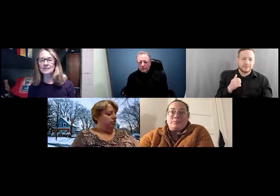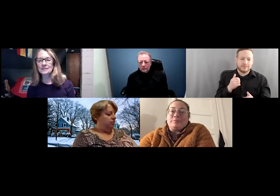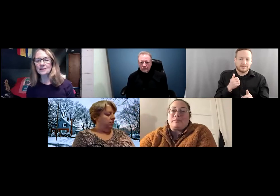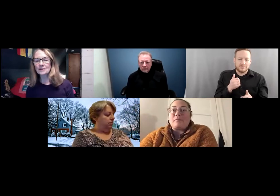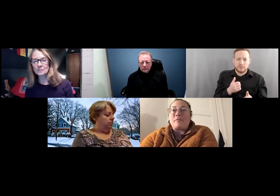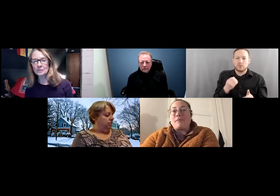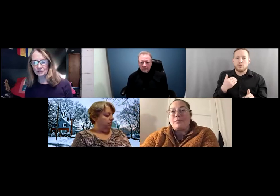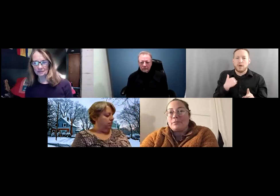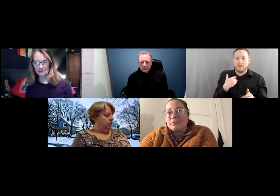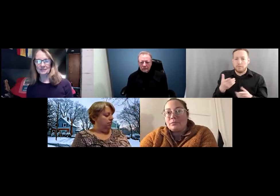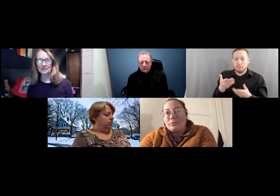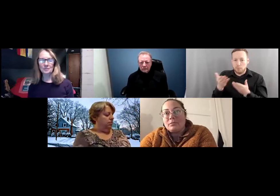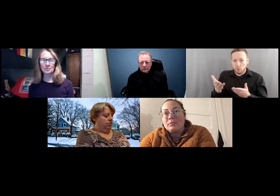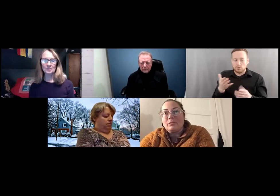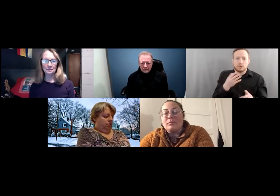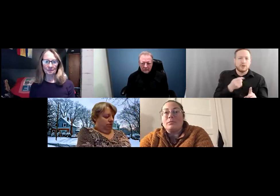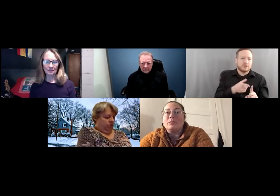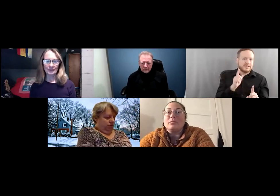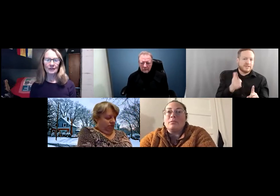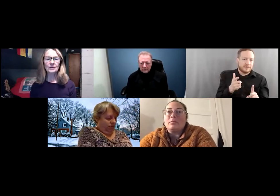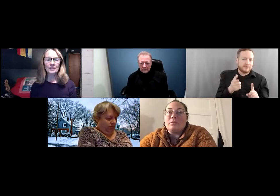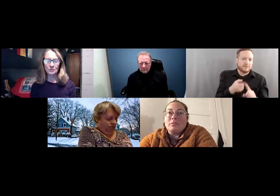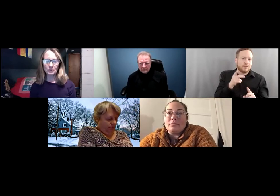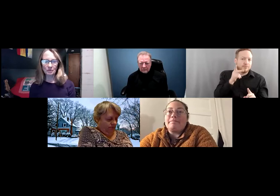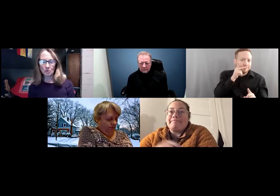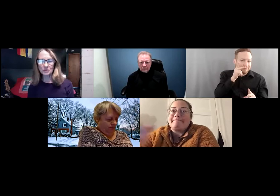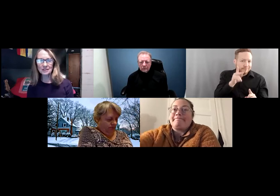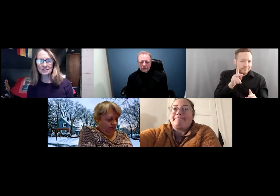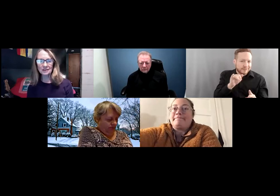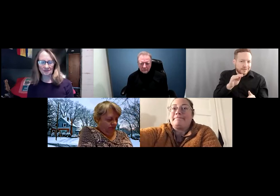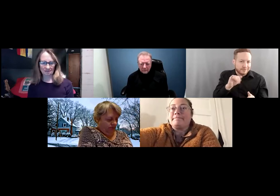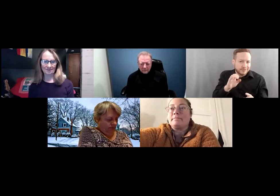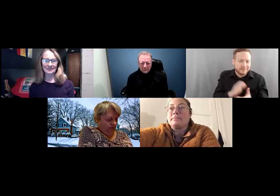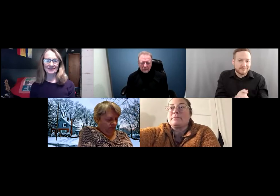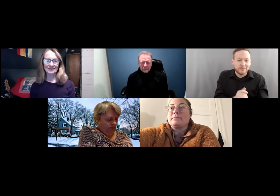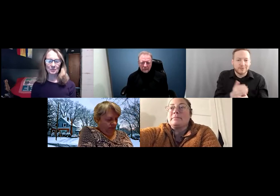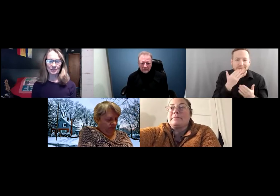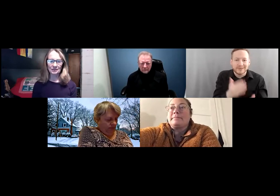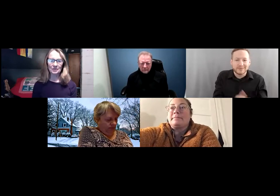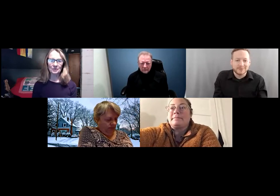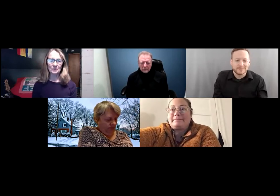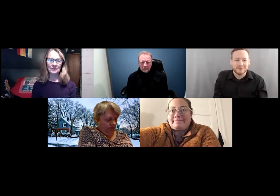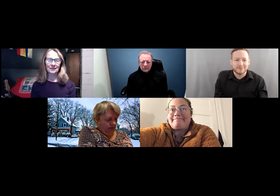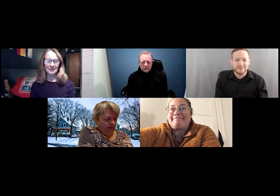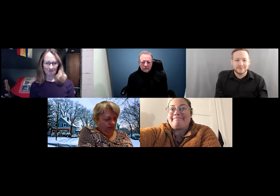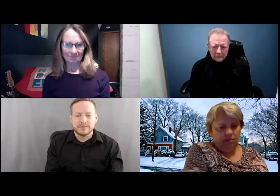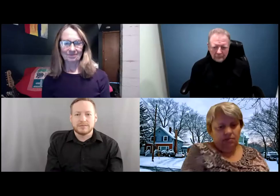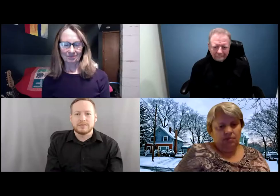I second the motion. This is Kimberly. Okay, so we do have a motion and a second. Kimberly, thank you.